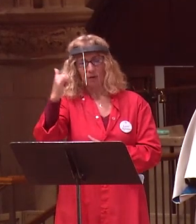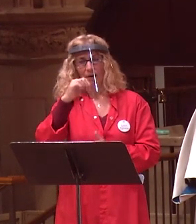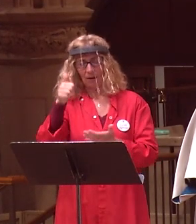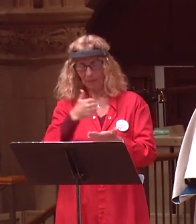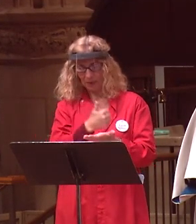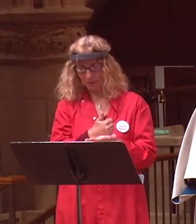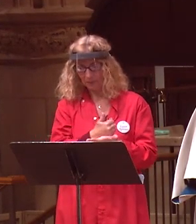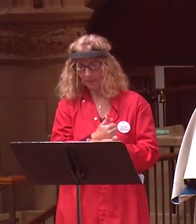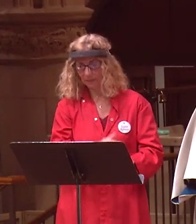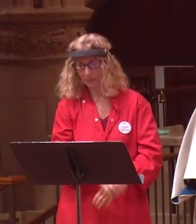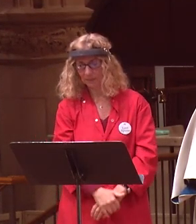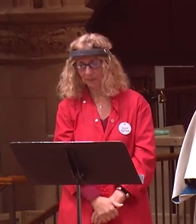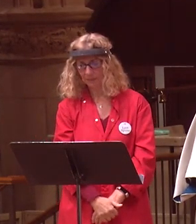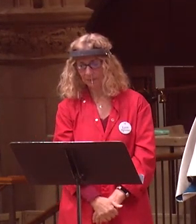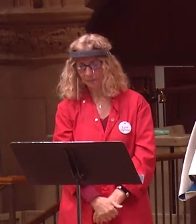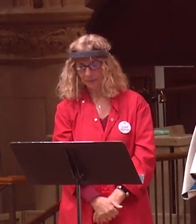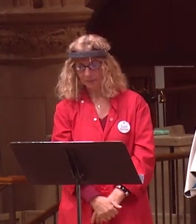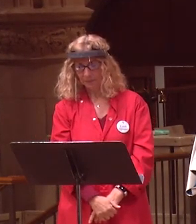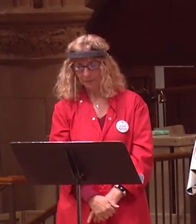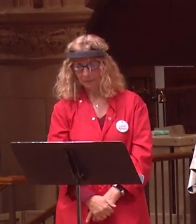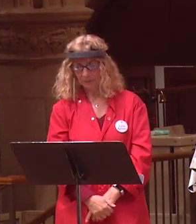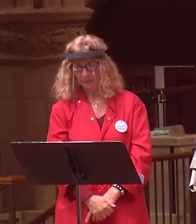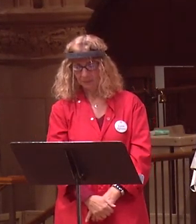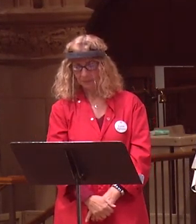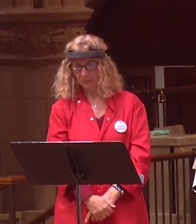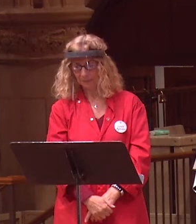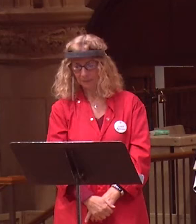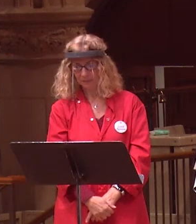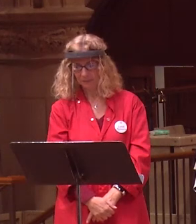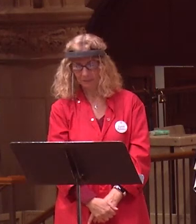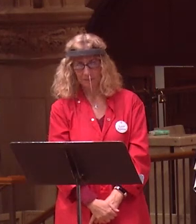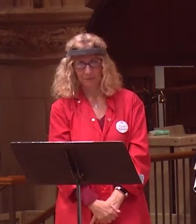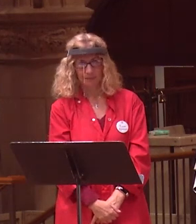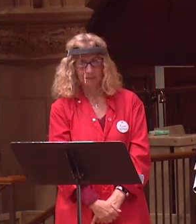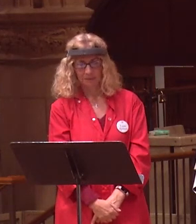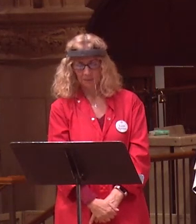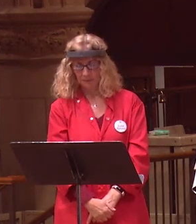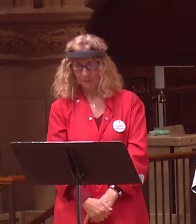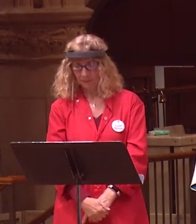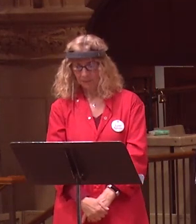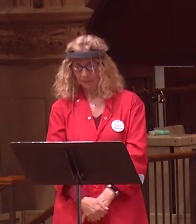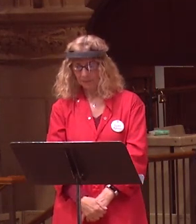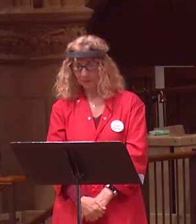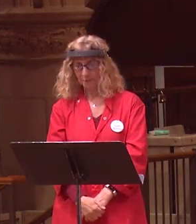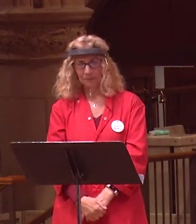ahora y por siempre. Amén.